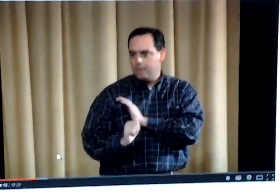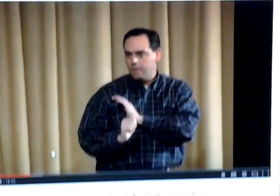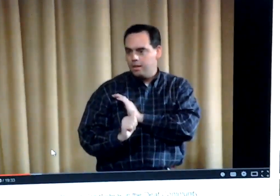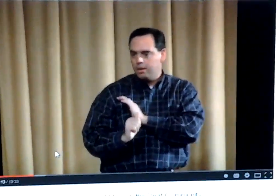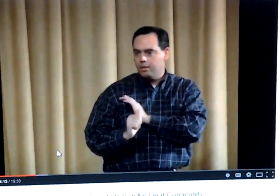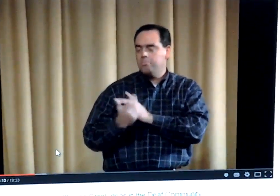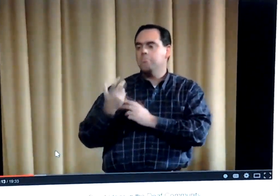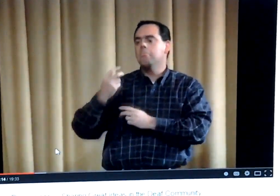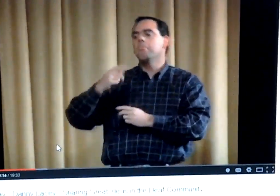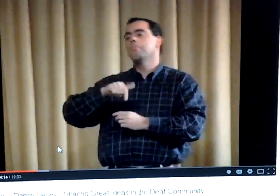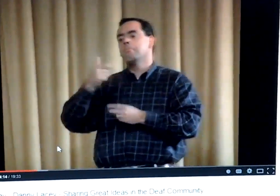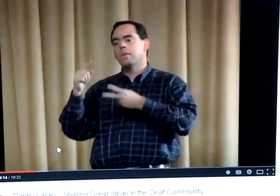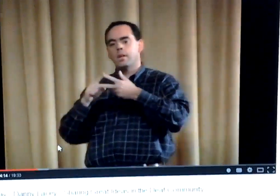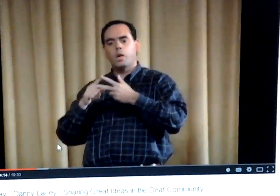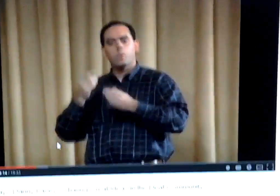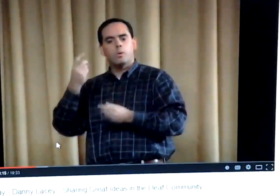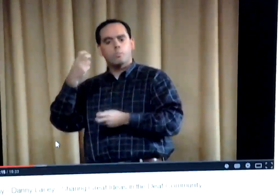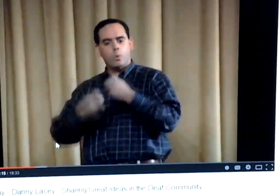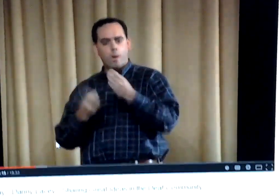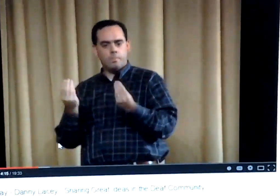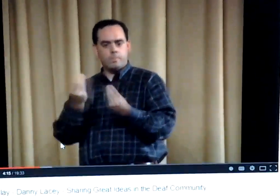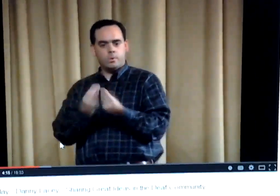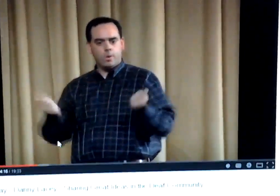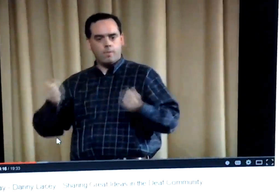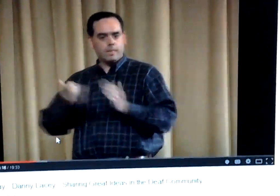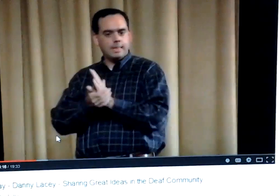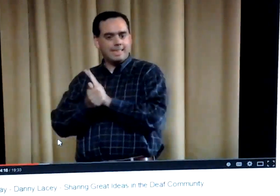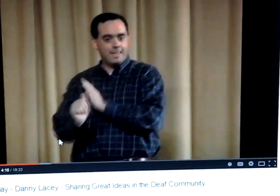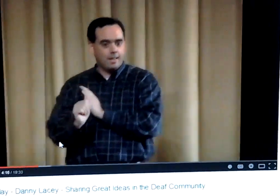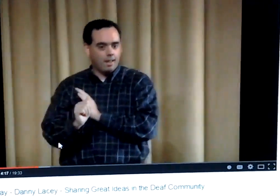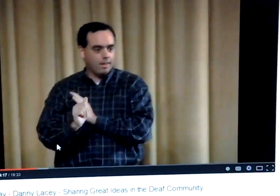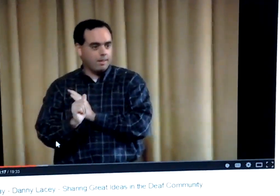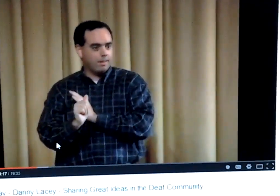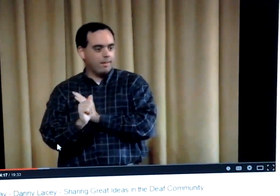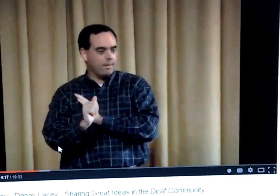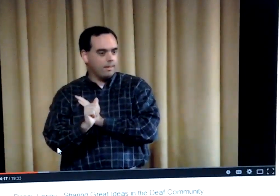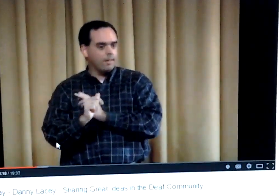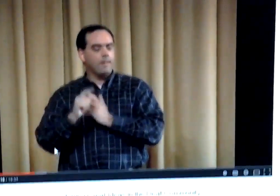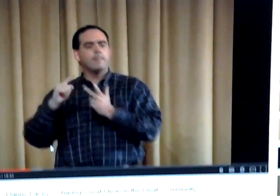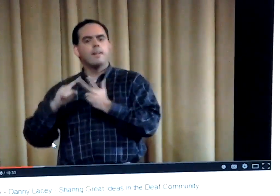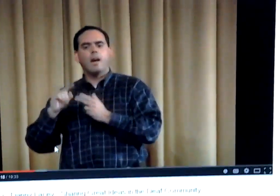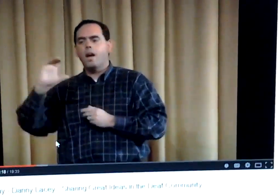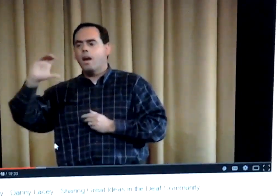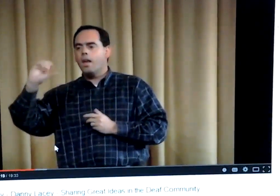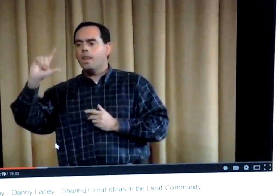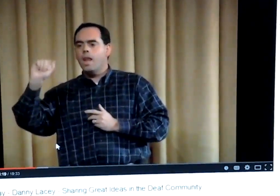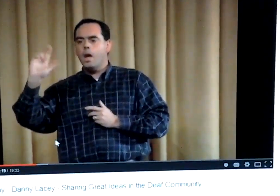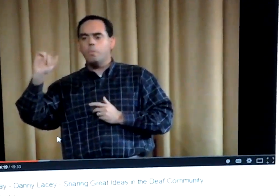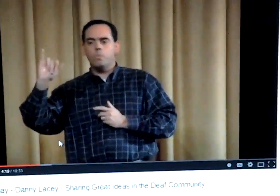So you need to knowledge plus critical thinking and problem solving skills.